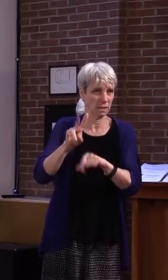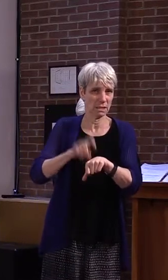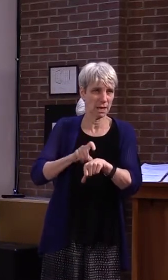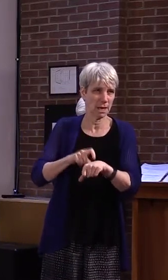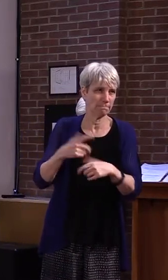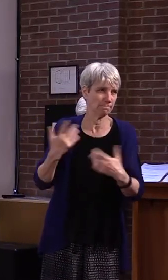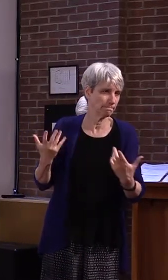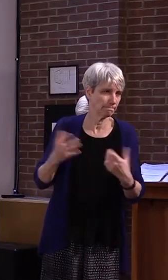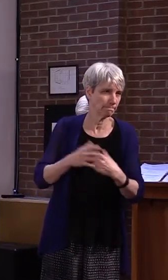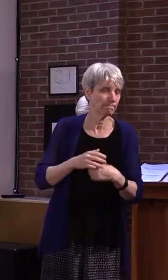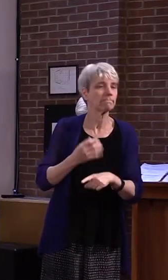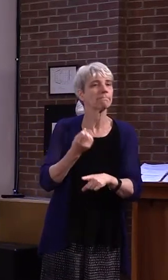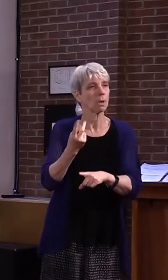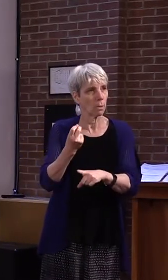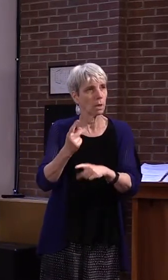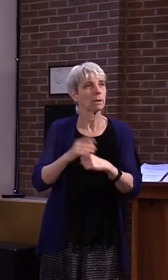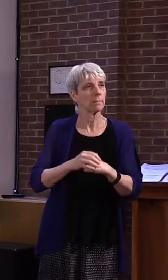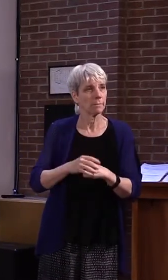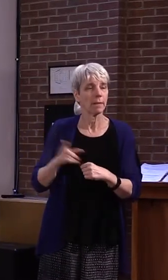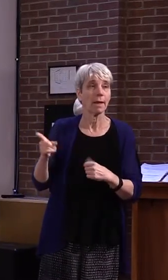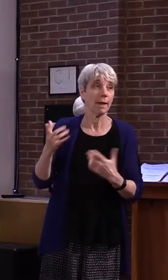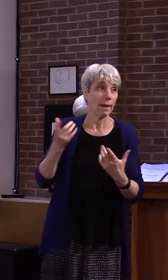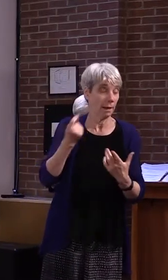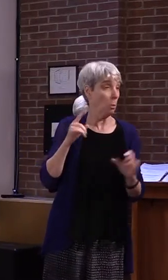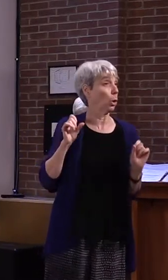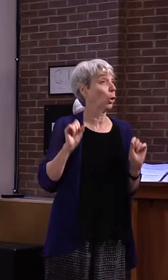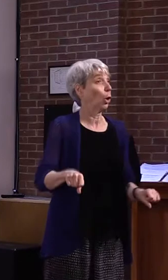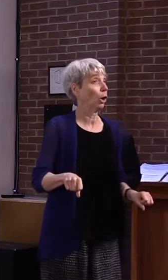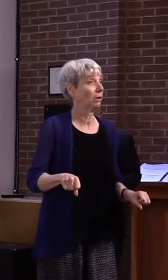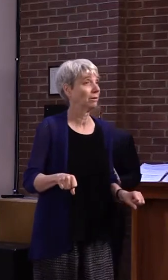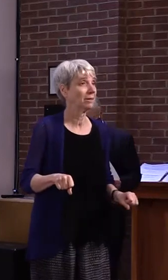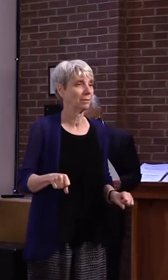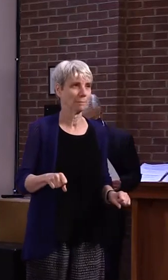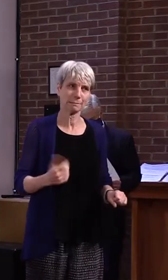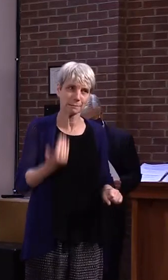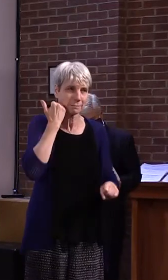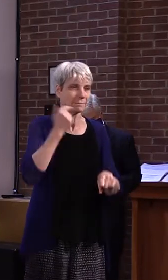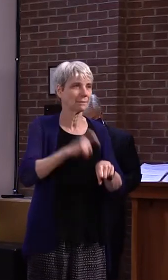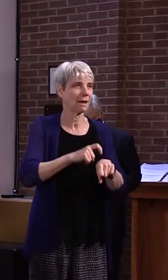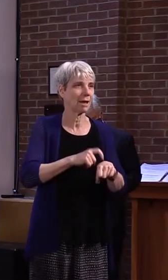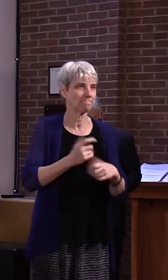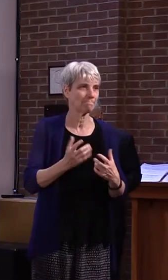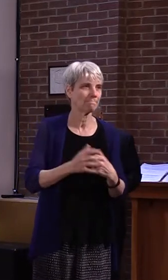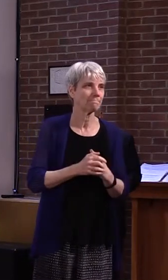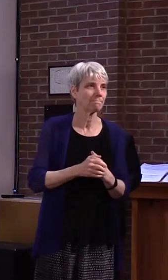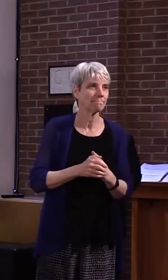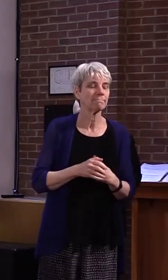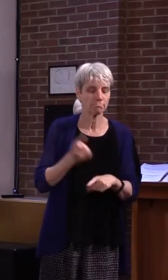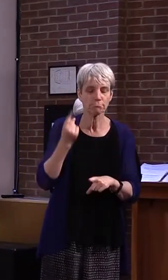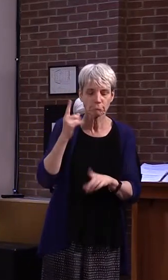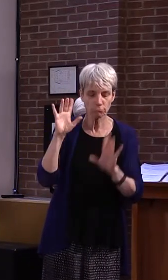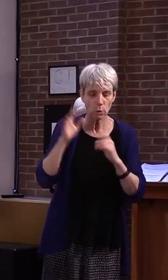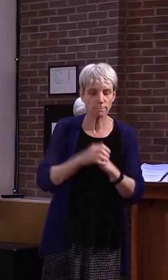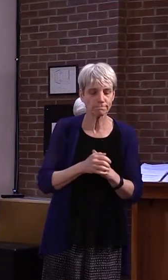good use this would provide. But again, we could do it. It's just going to take a little time.